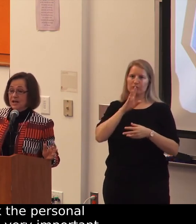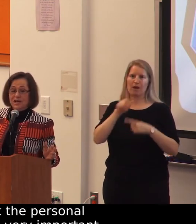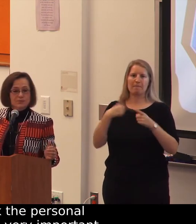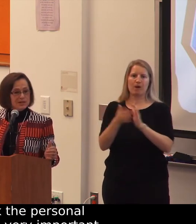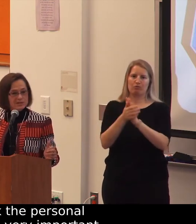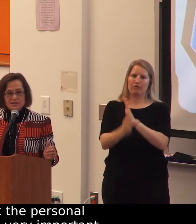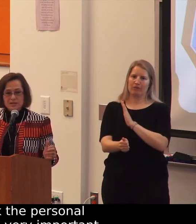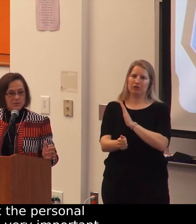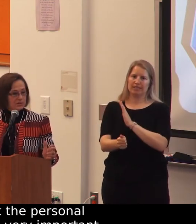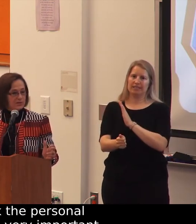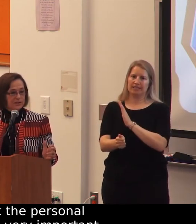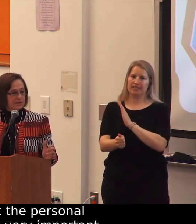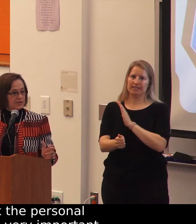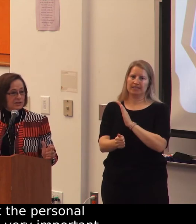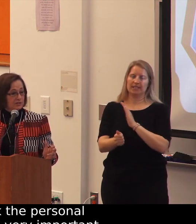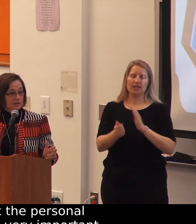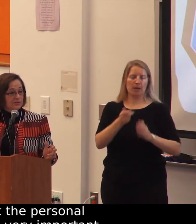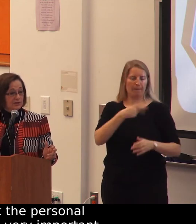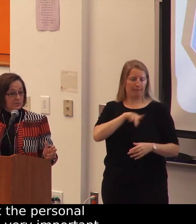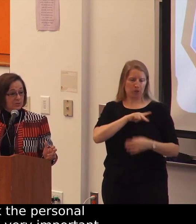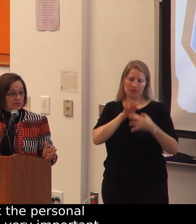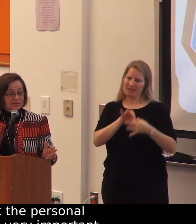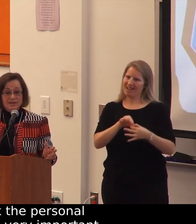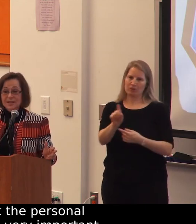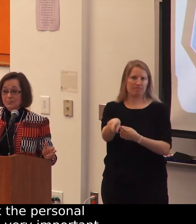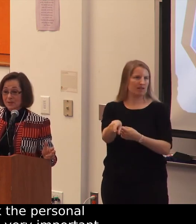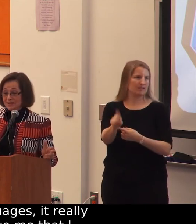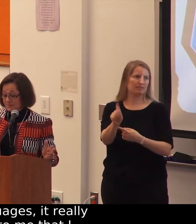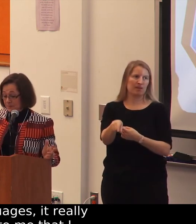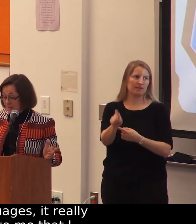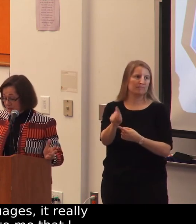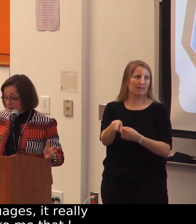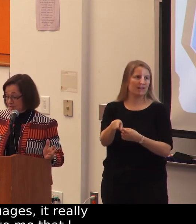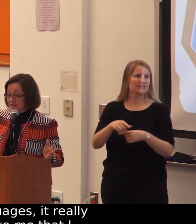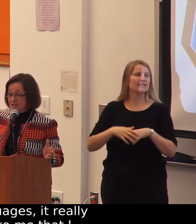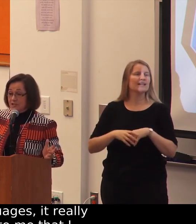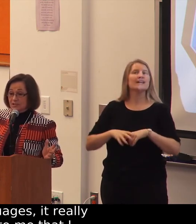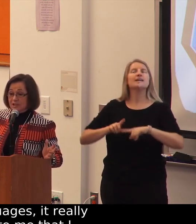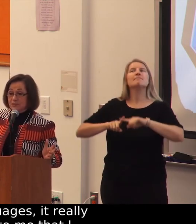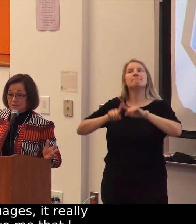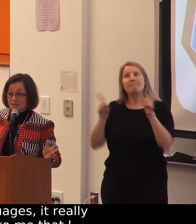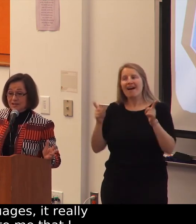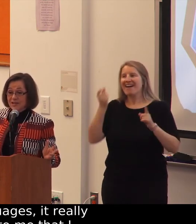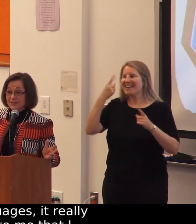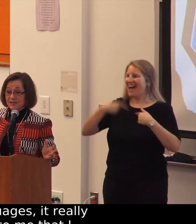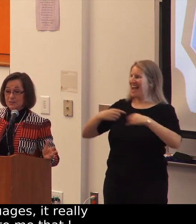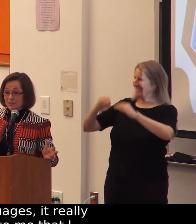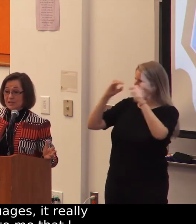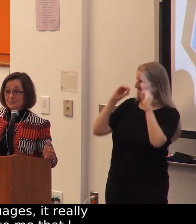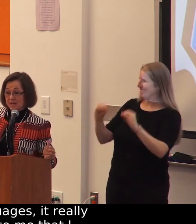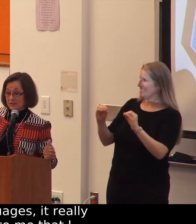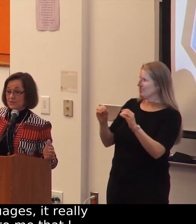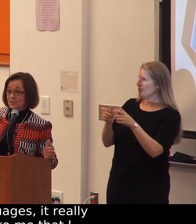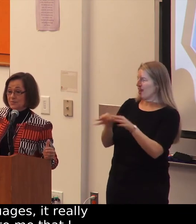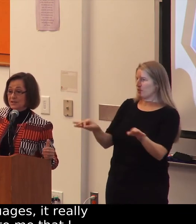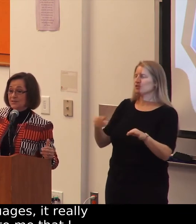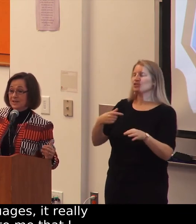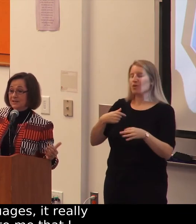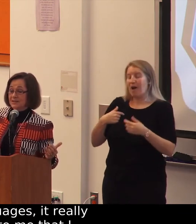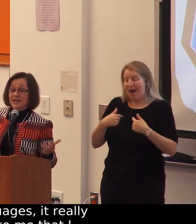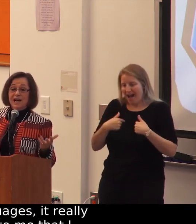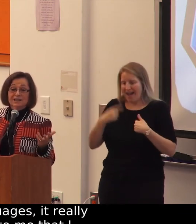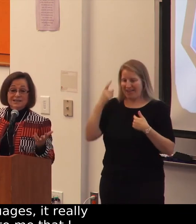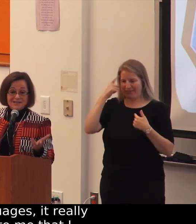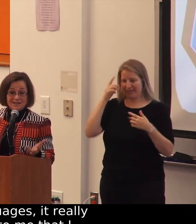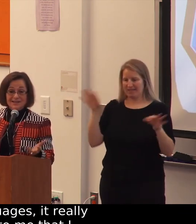proficiency. I really think that the personal connection is very, very important. But because I teach languages, then it really matters to me